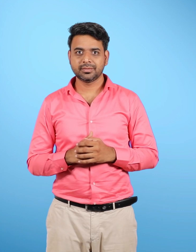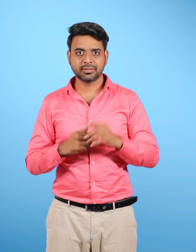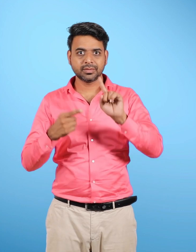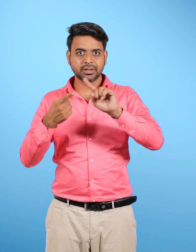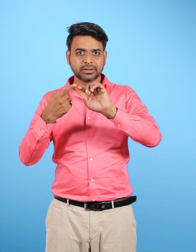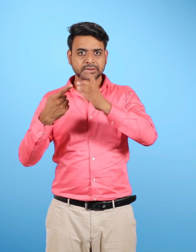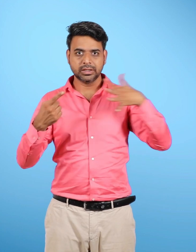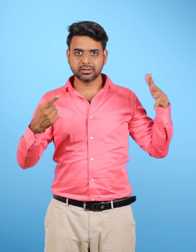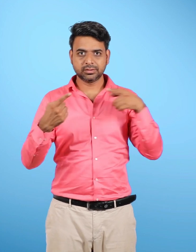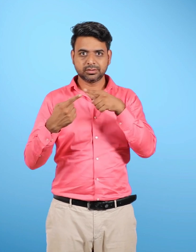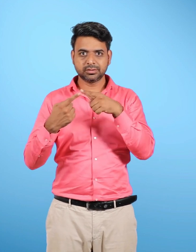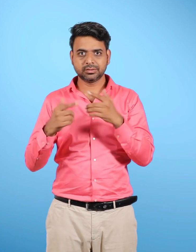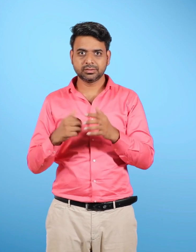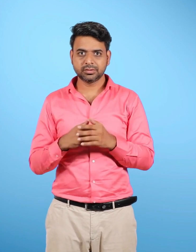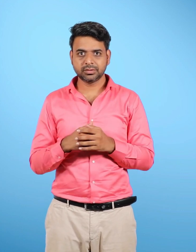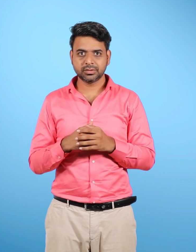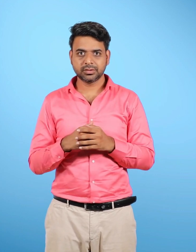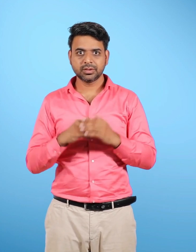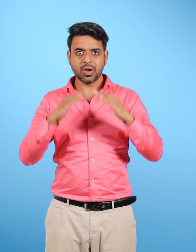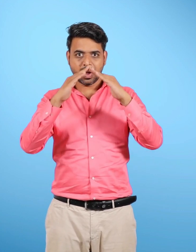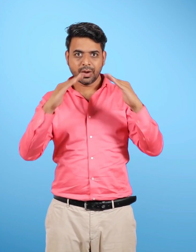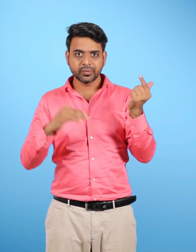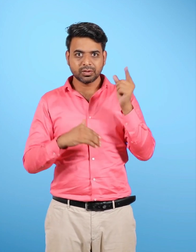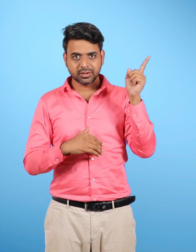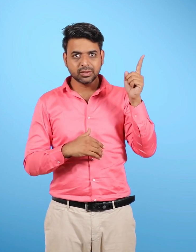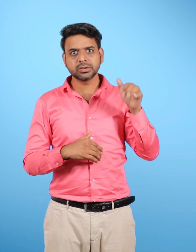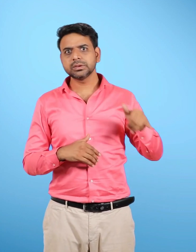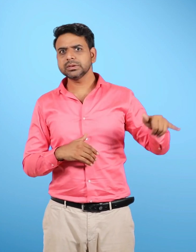The electric bulbs used at home also have similar design.